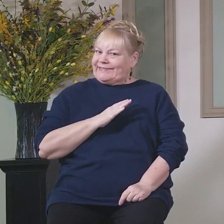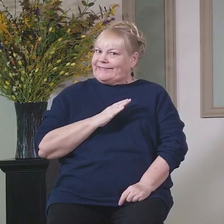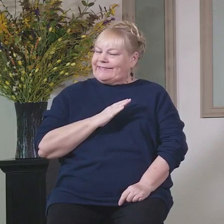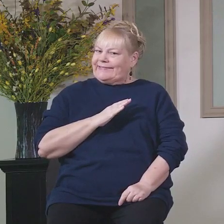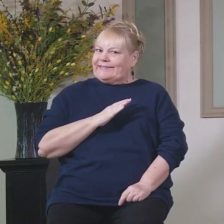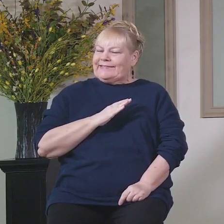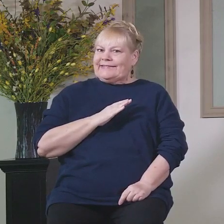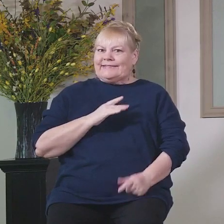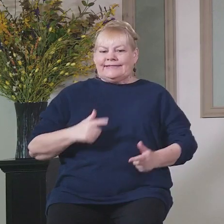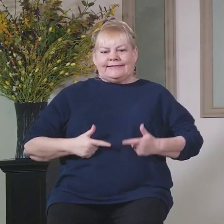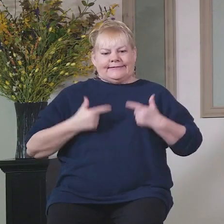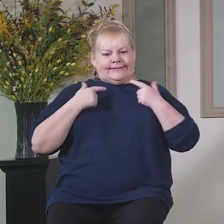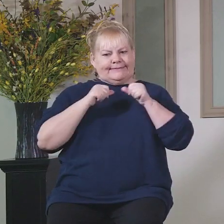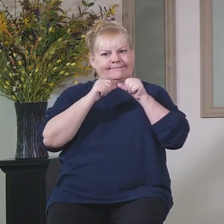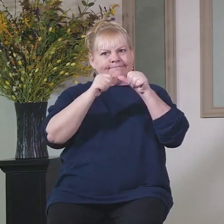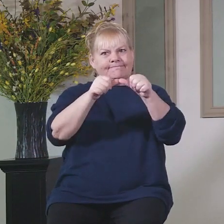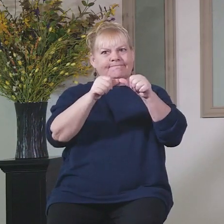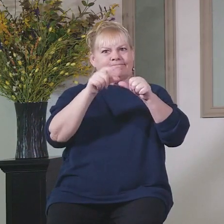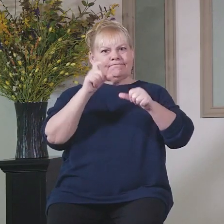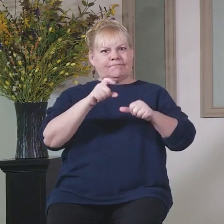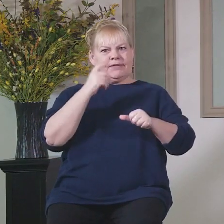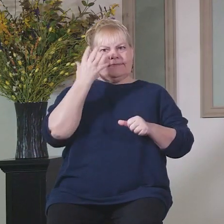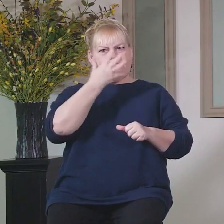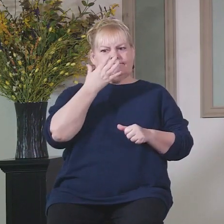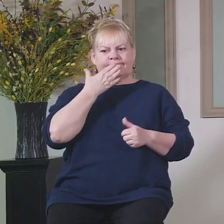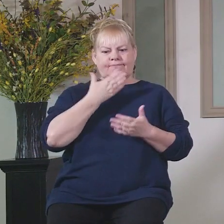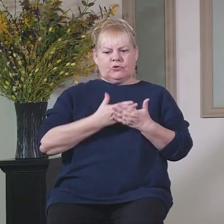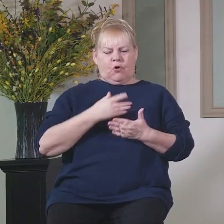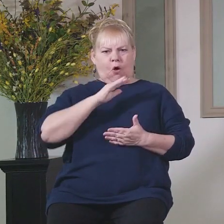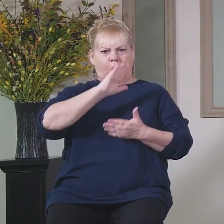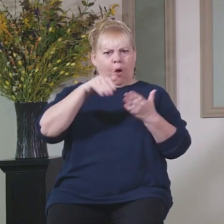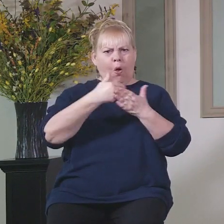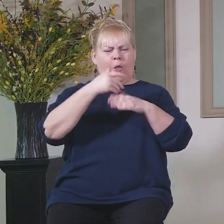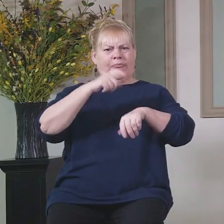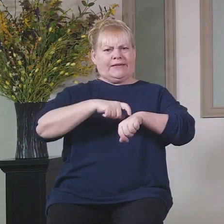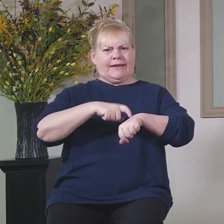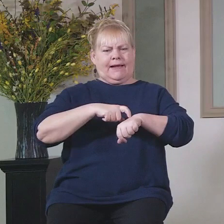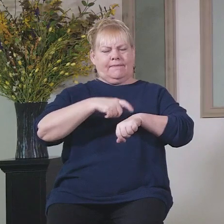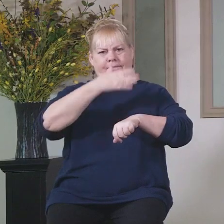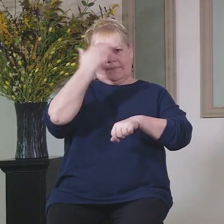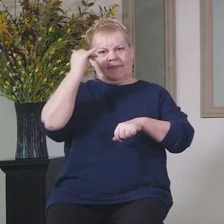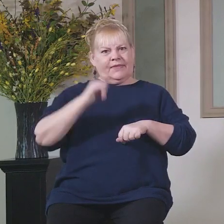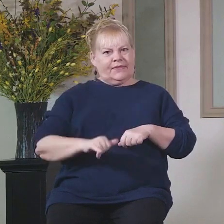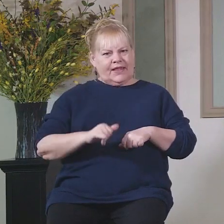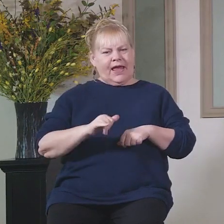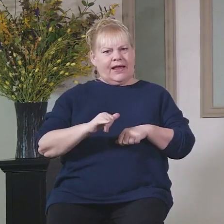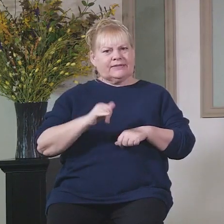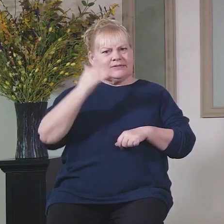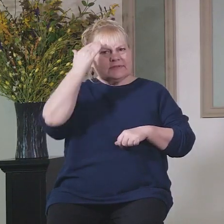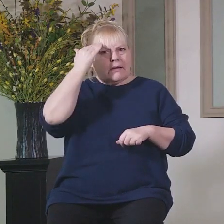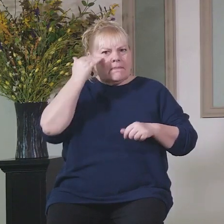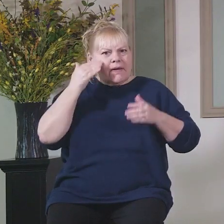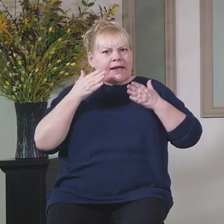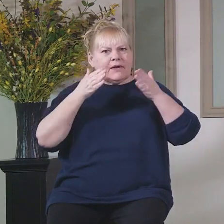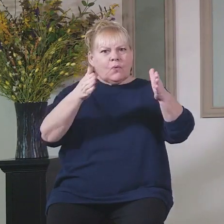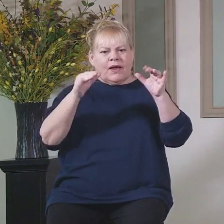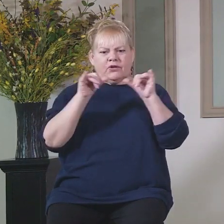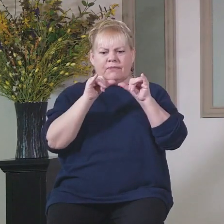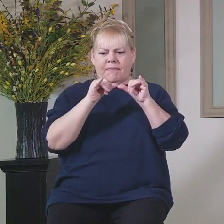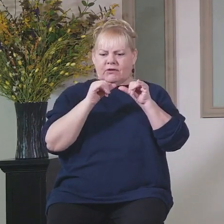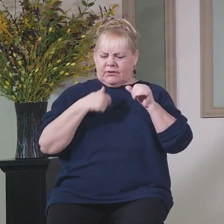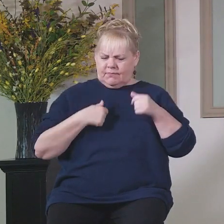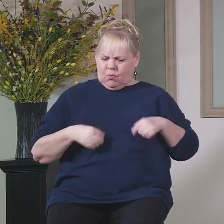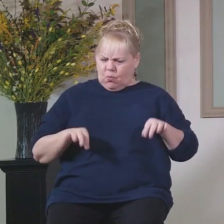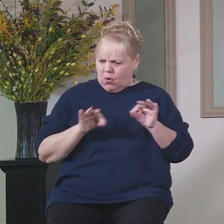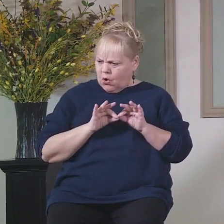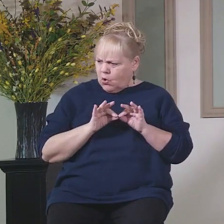it's a lifelong thing, isn't it? You've got to look good all the time because that is the primary means for measuring your worth in